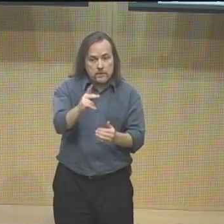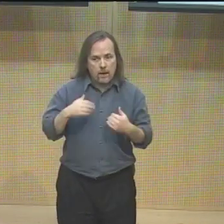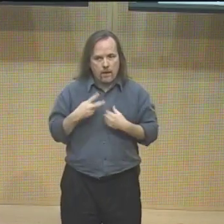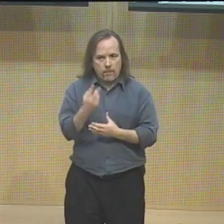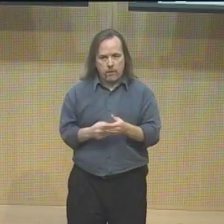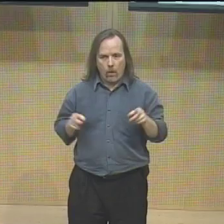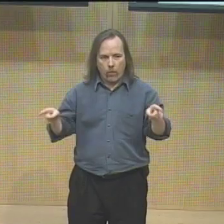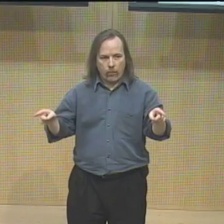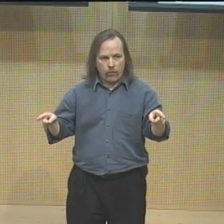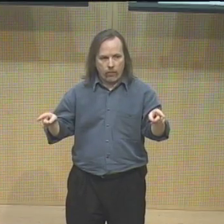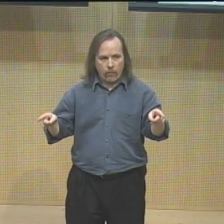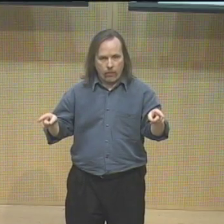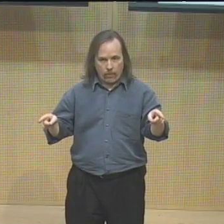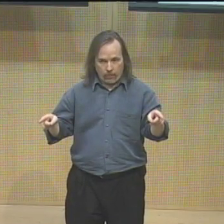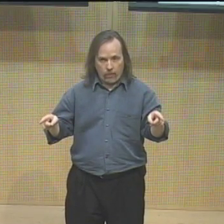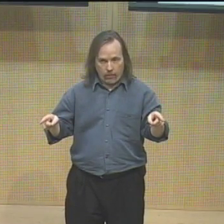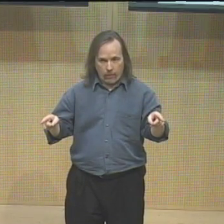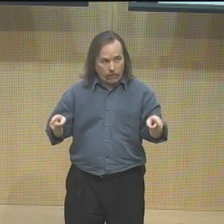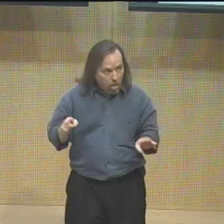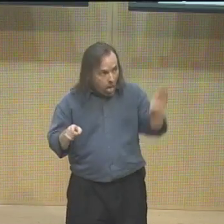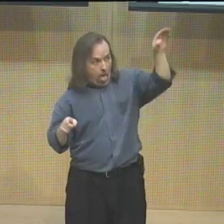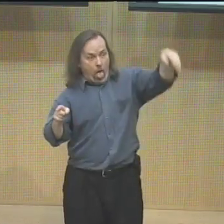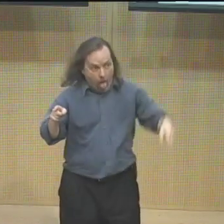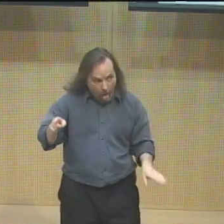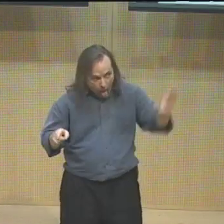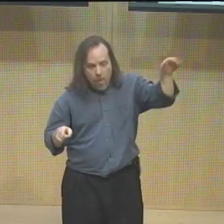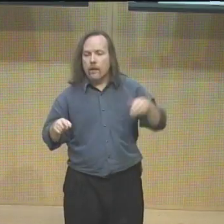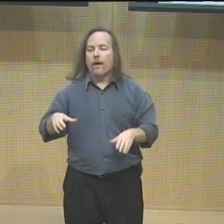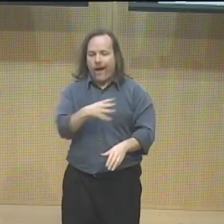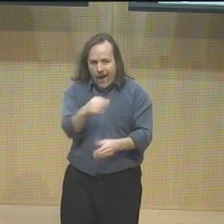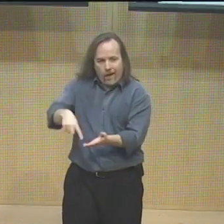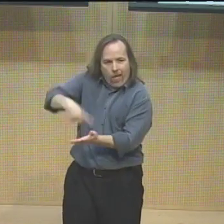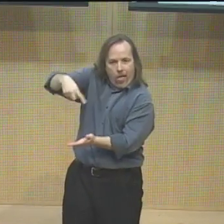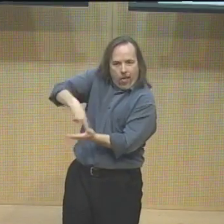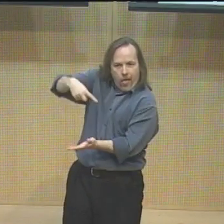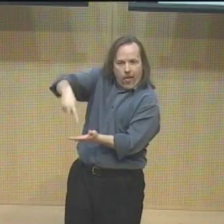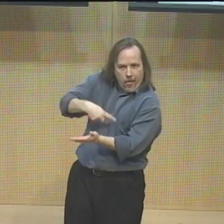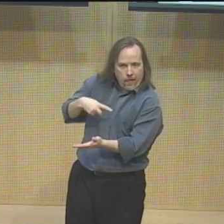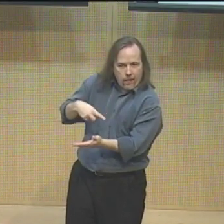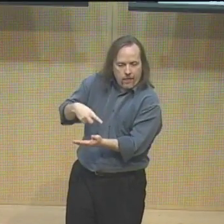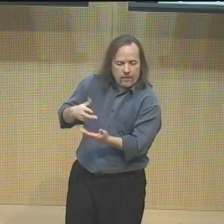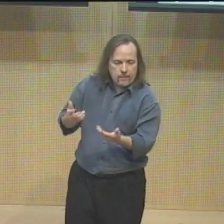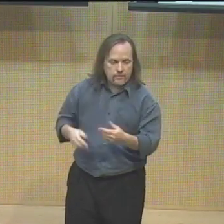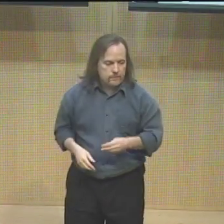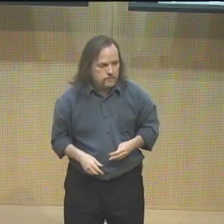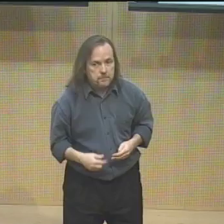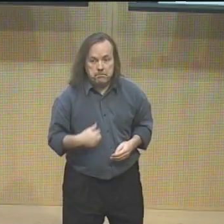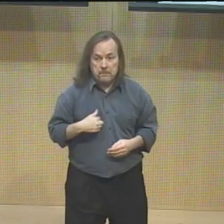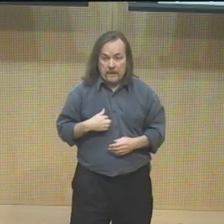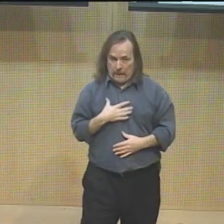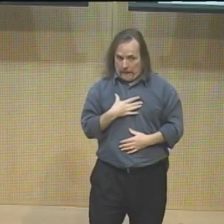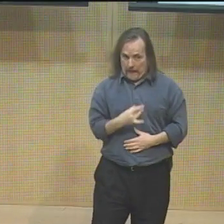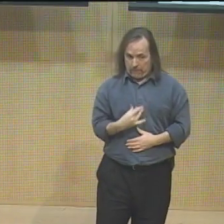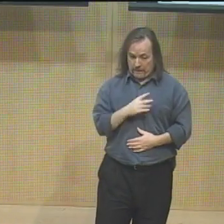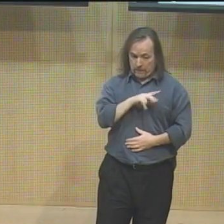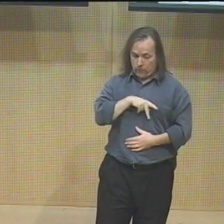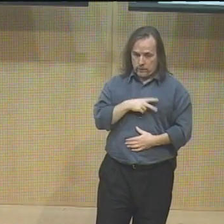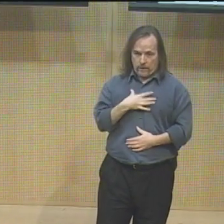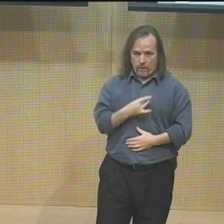as well. So there are growth and value stocks. The growth stocks prices are often more volatile, and although